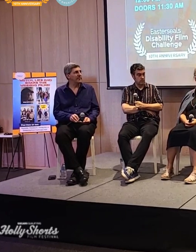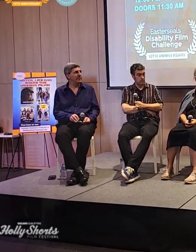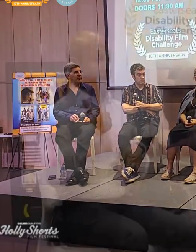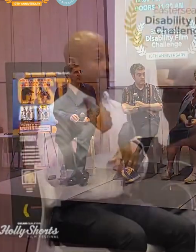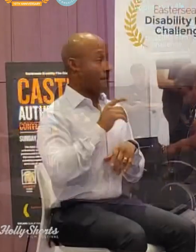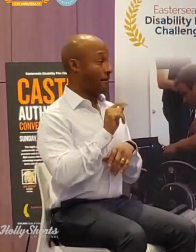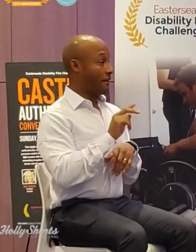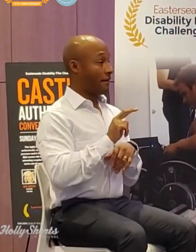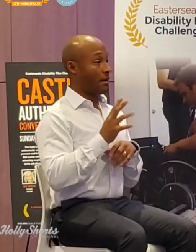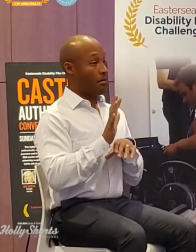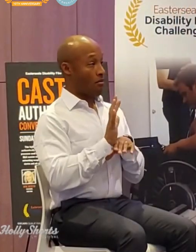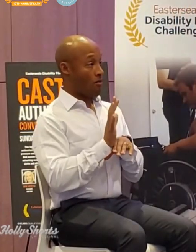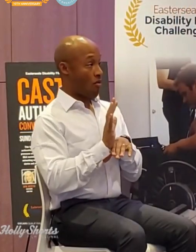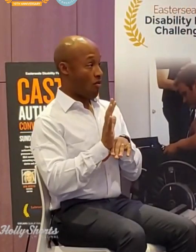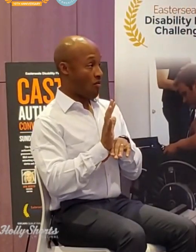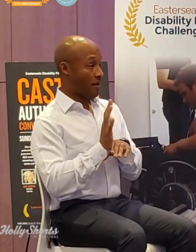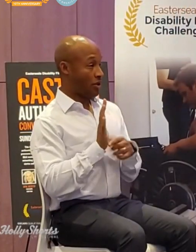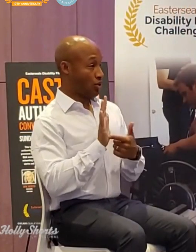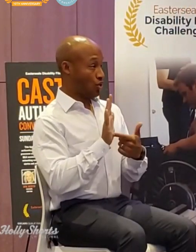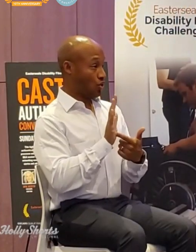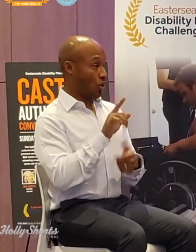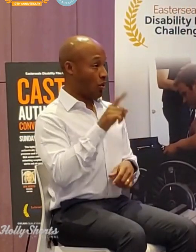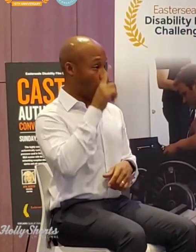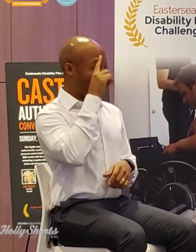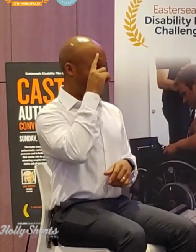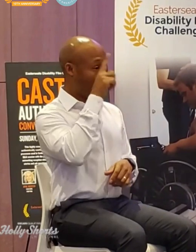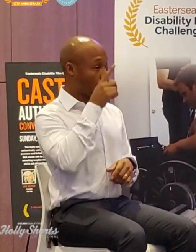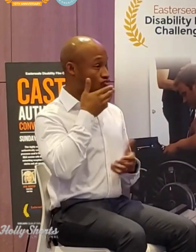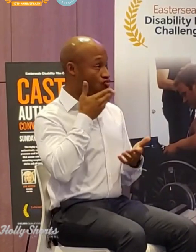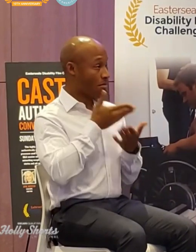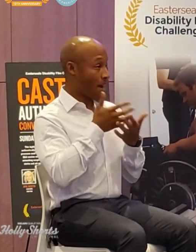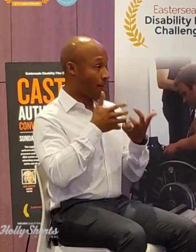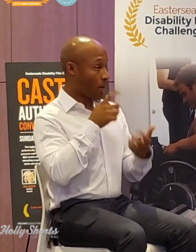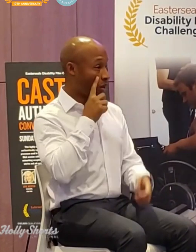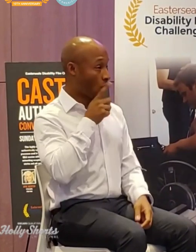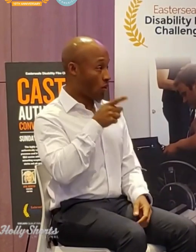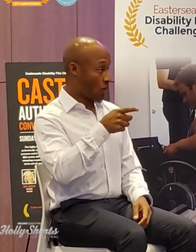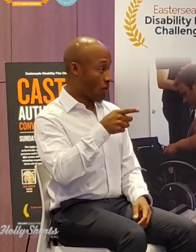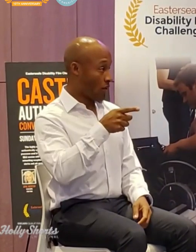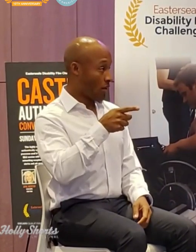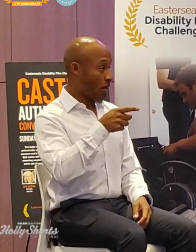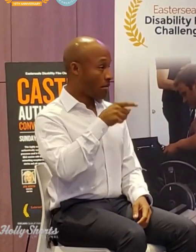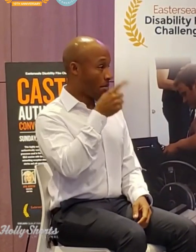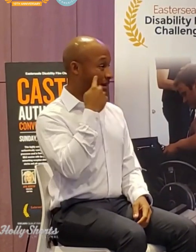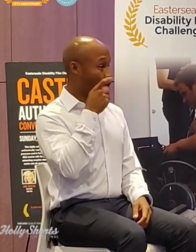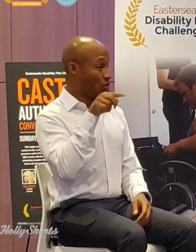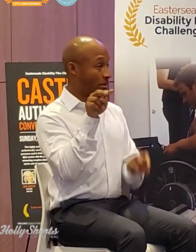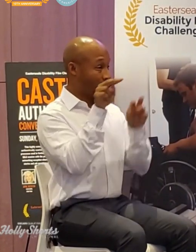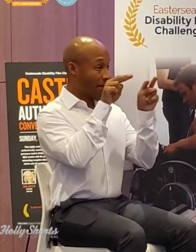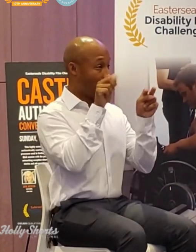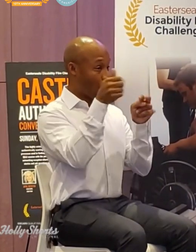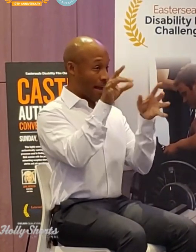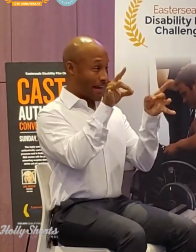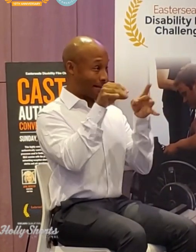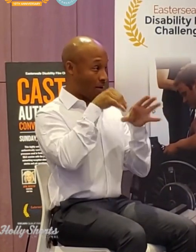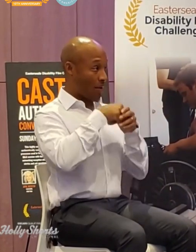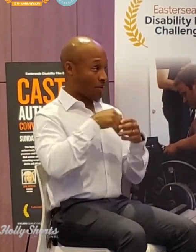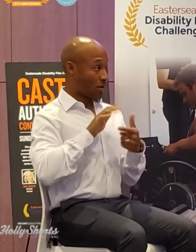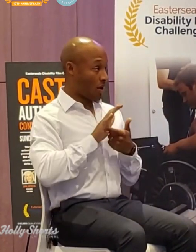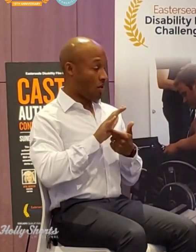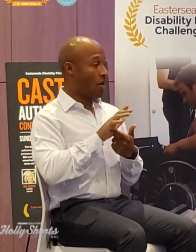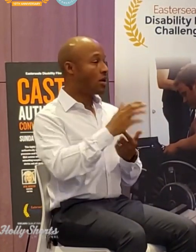the shows, then that's a good time to contact me or to have your agent contact me or whatever other contact that you have,